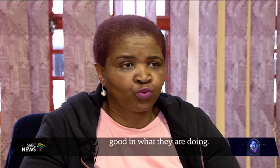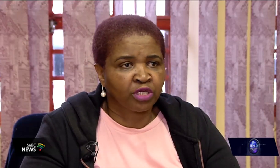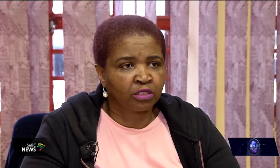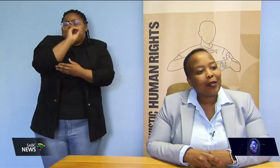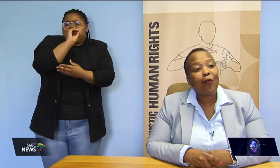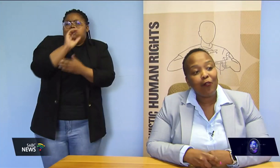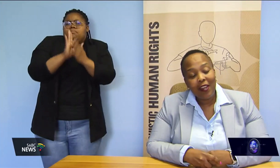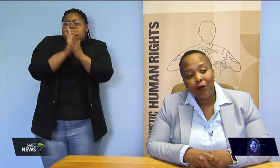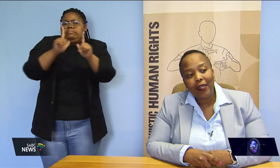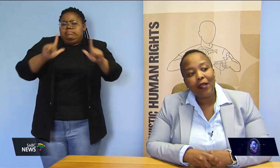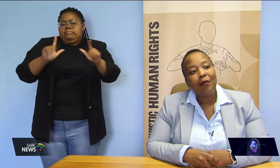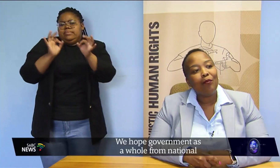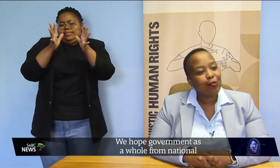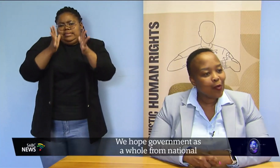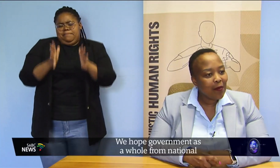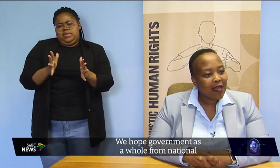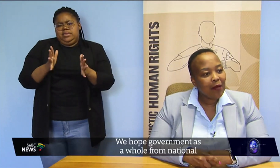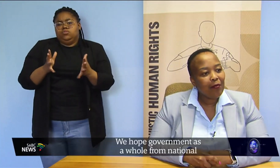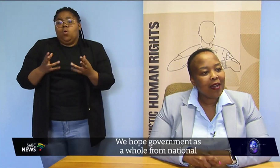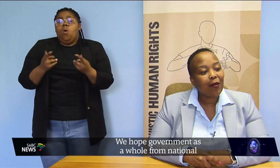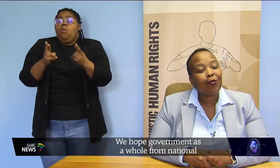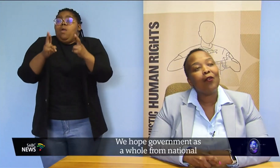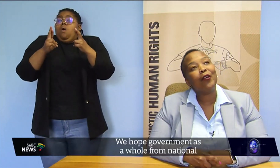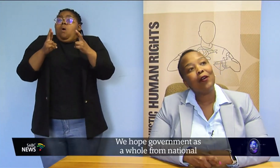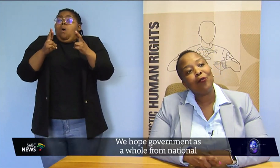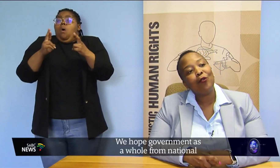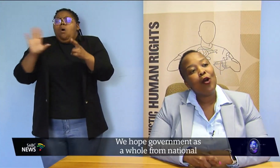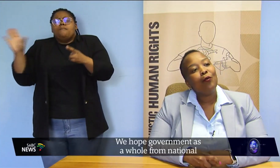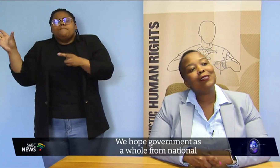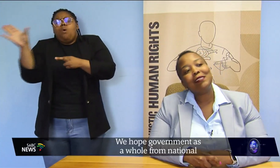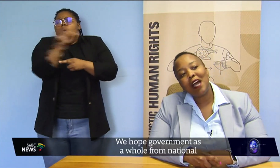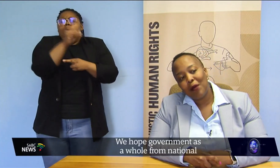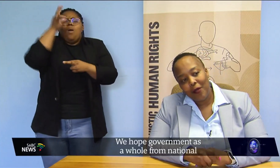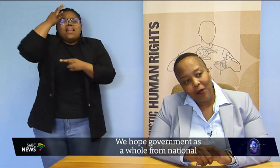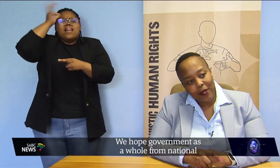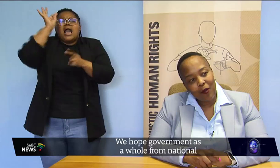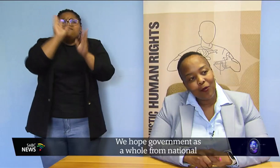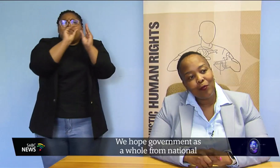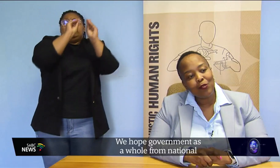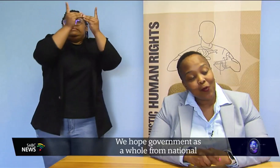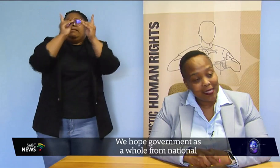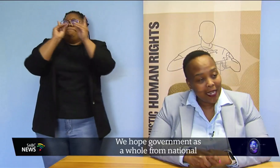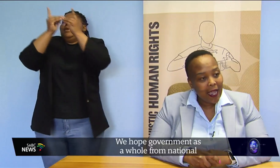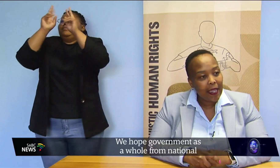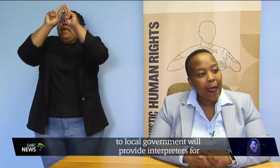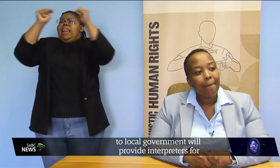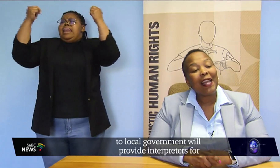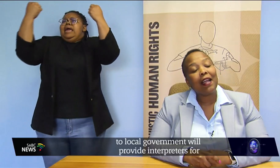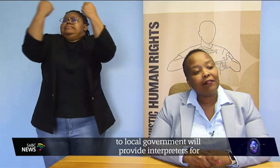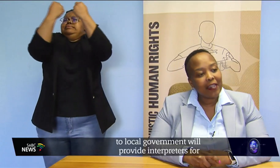doing. Re kholofela gore mmušo ka moka ka bophara go tloa gona go bosetšhaba go ya gona go mmušo wa selegae ba tla fana